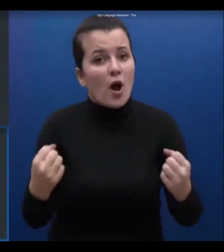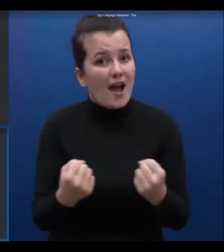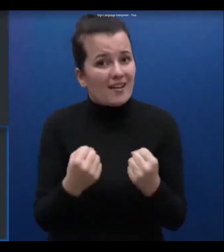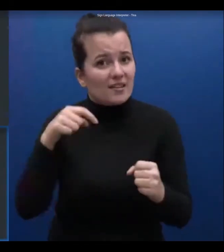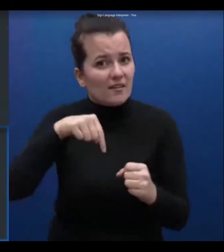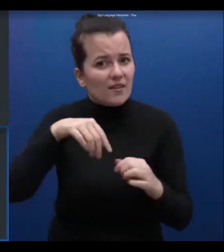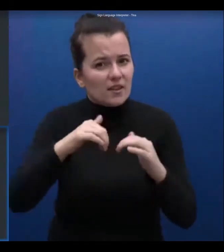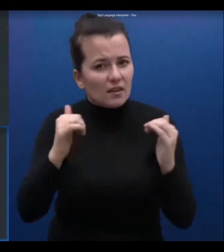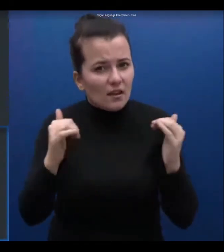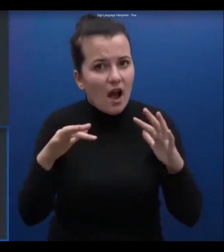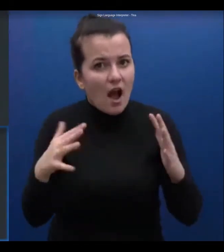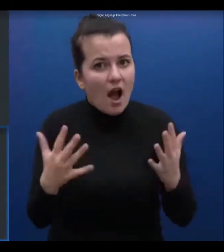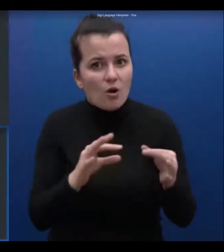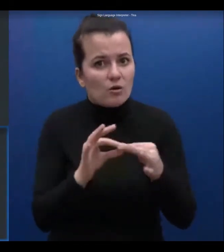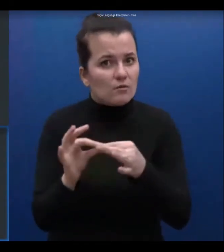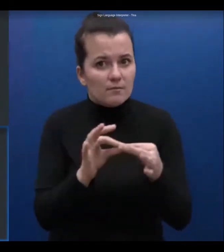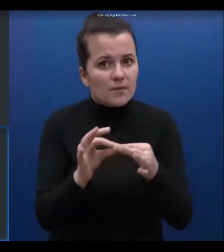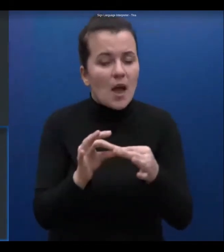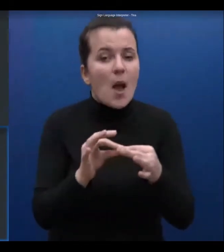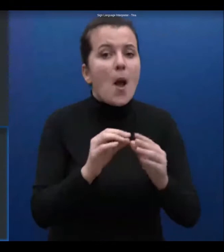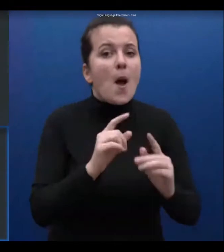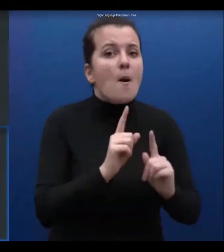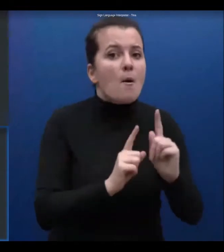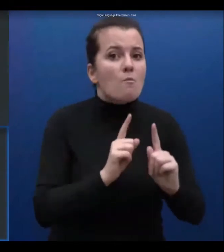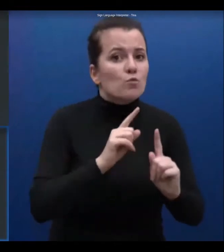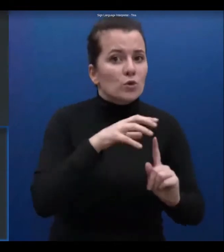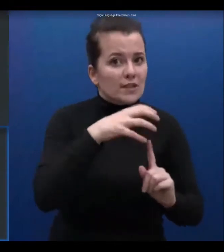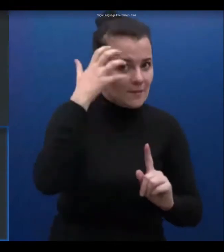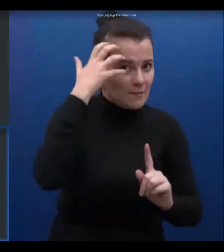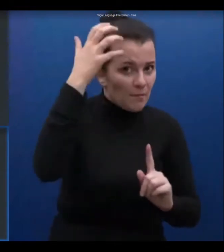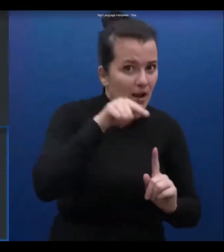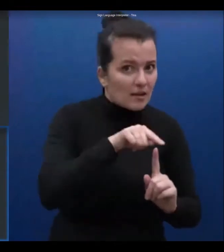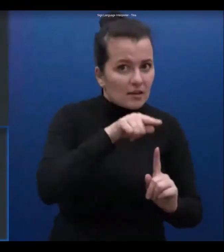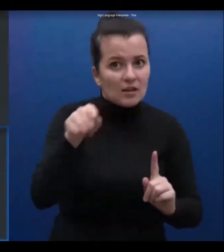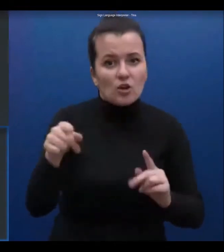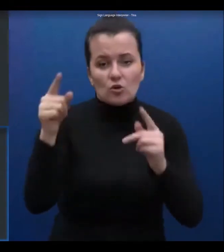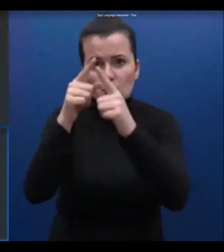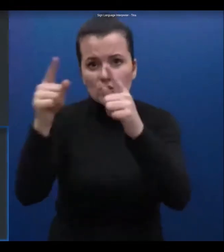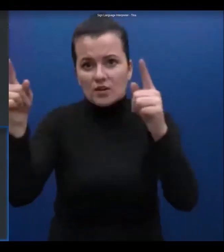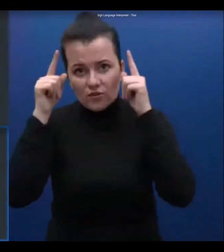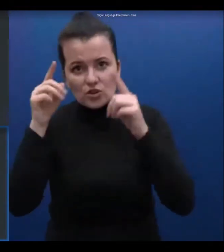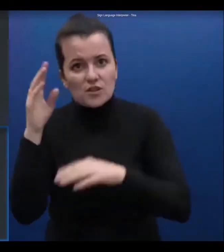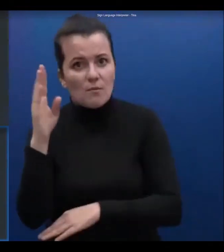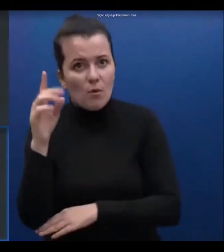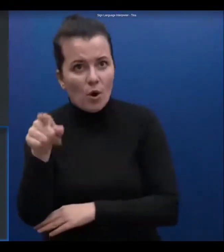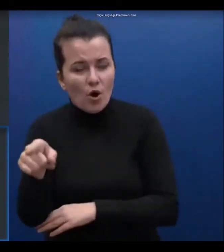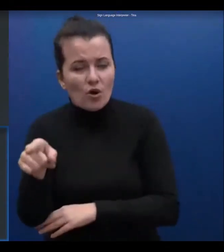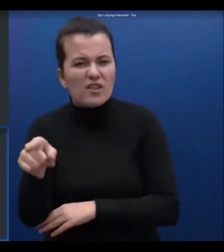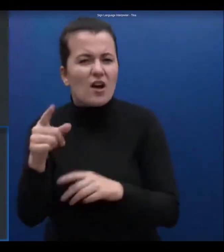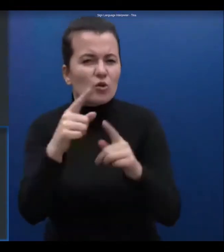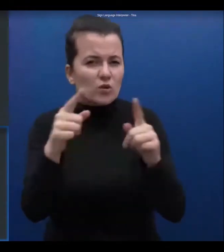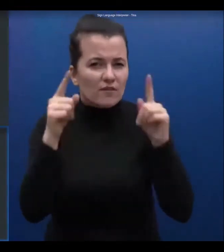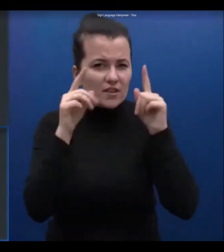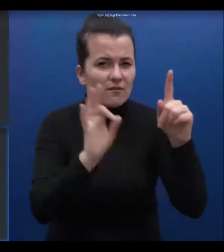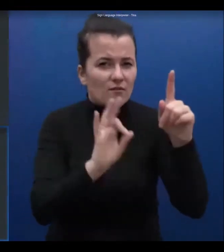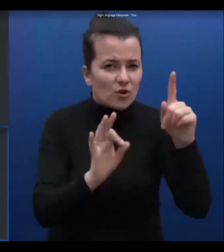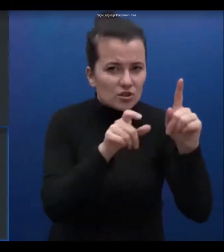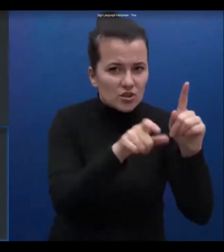the municipality and the University of Bologna, Fondazione Innovazione Urbana, Confindustria, and Eurocities.